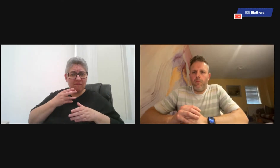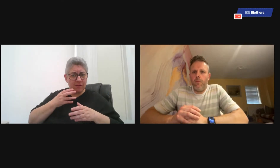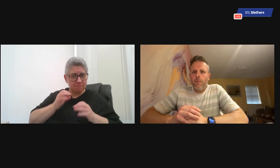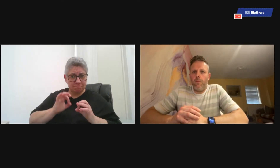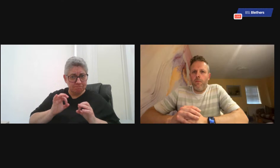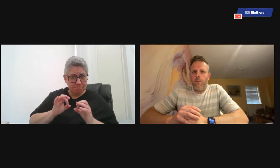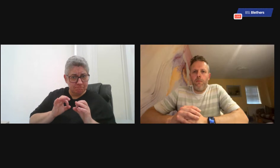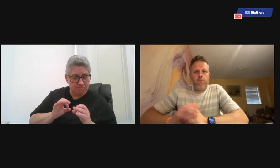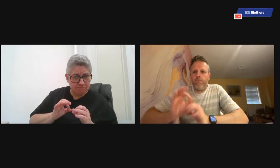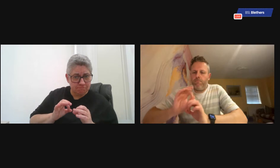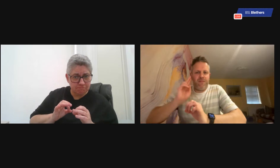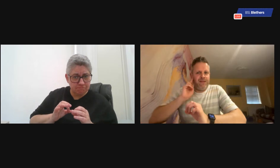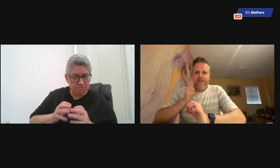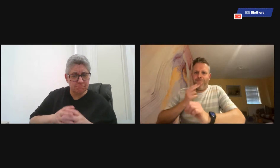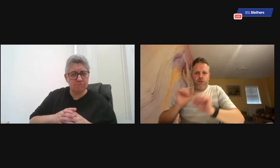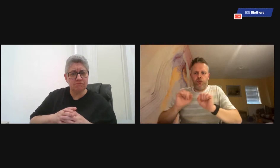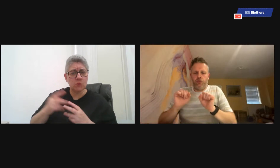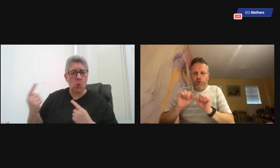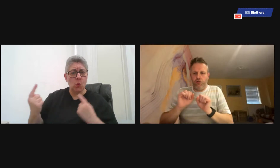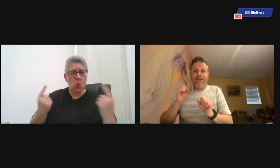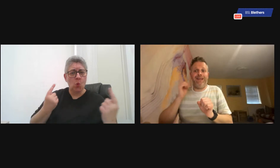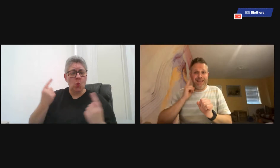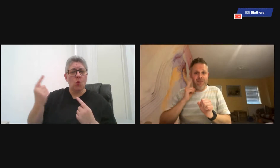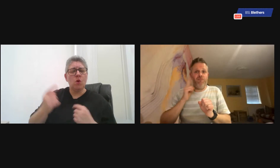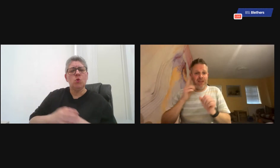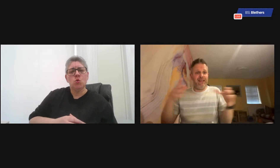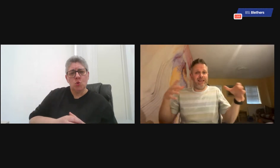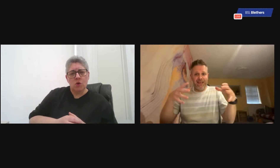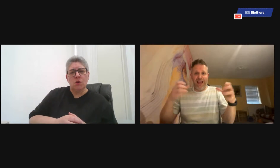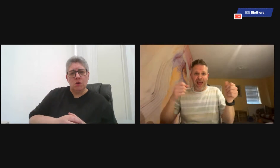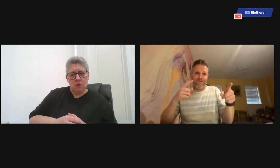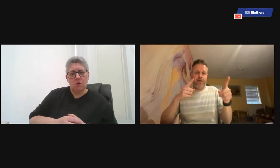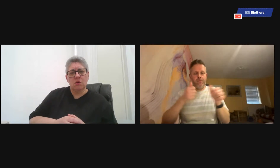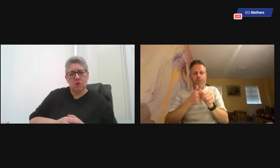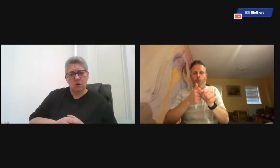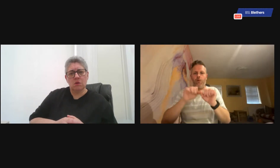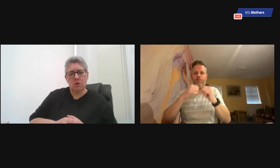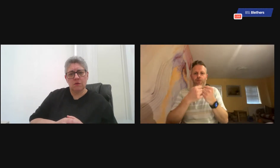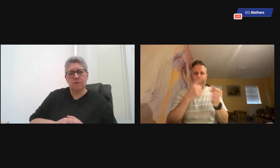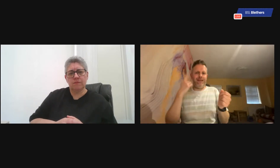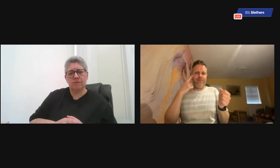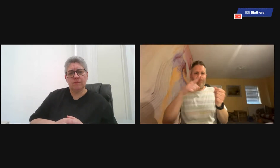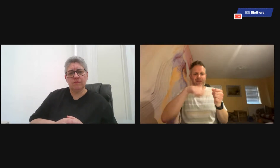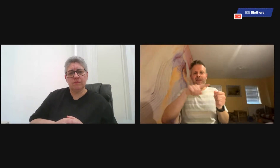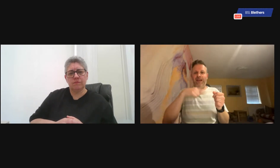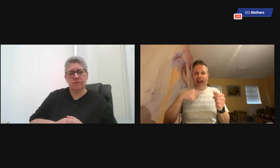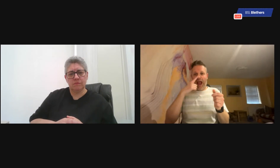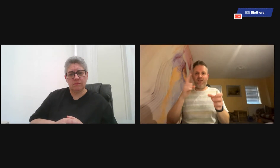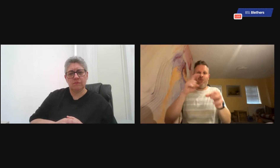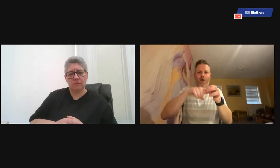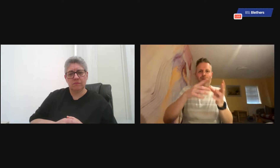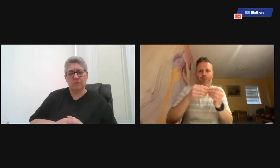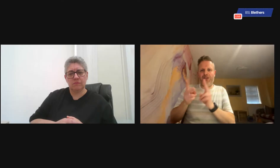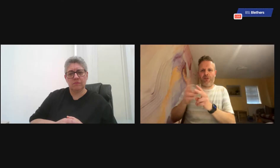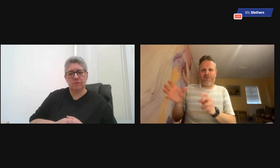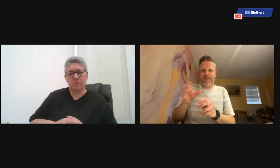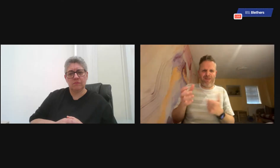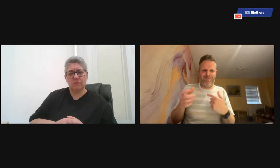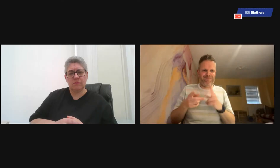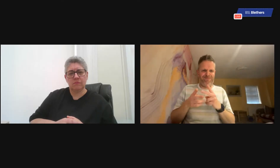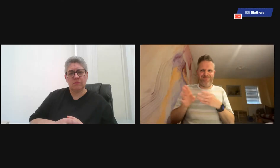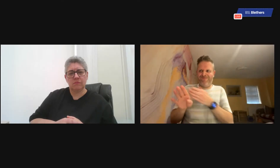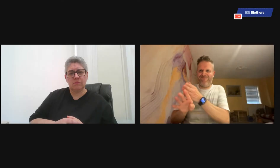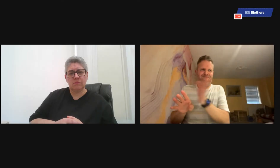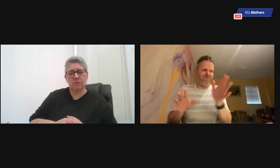There's no network group, there's no pals for you to have those conversations with. Yeah, unfortunately,